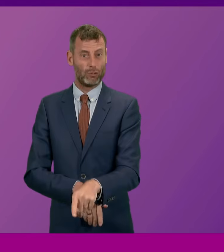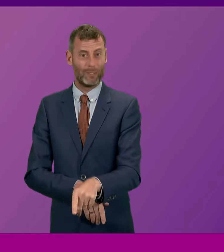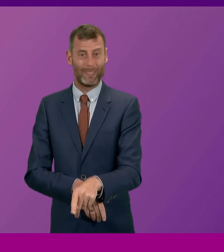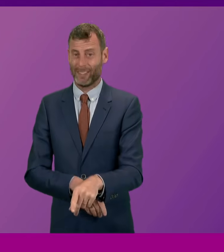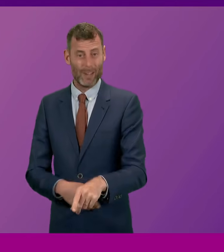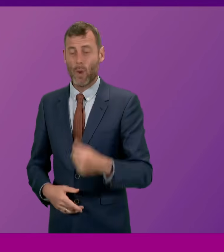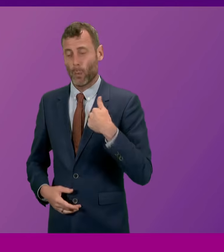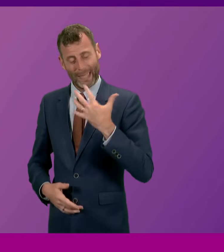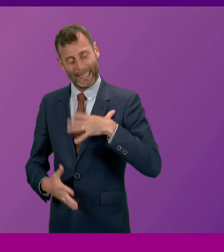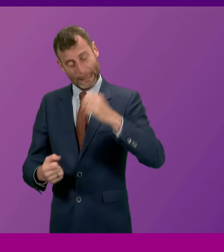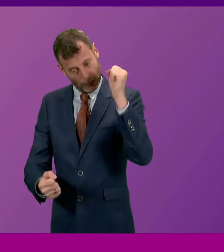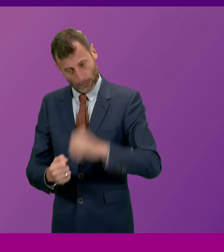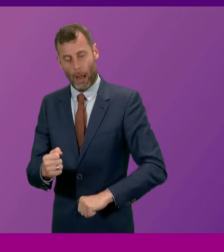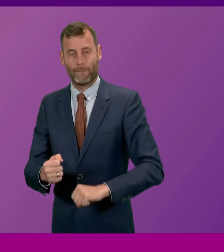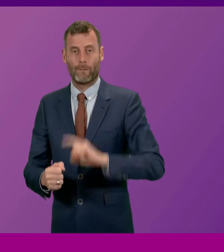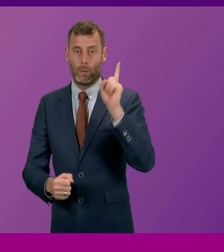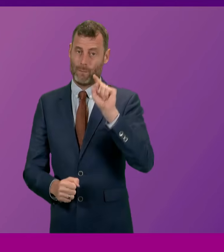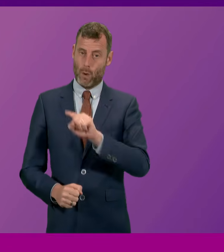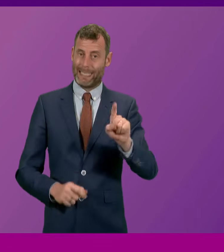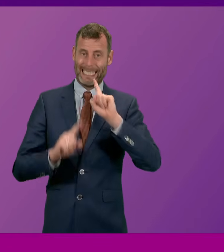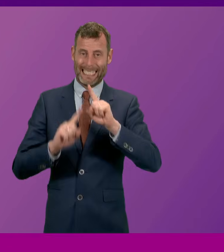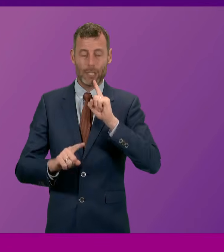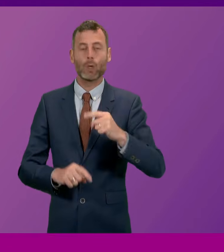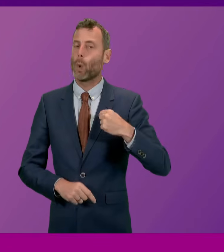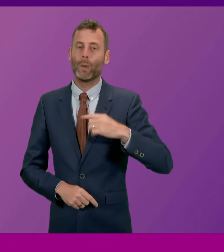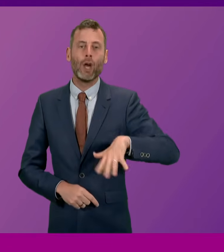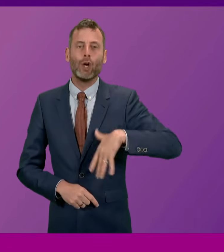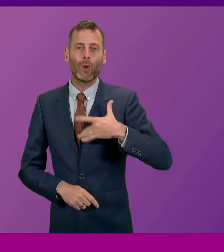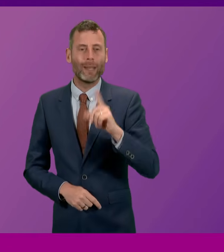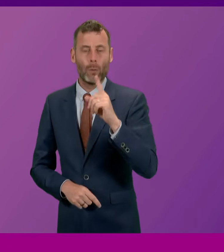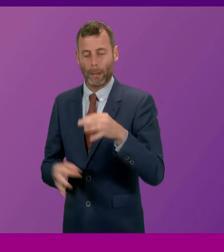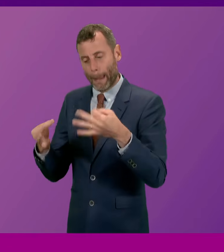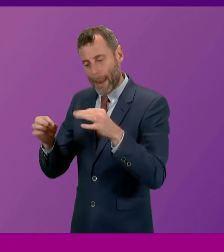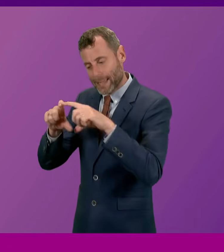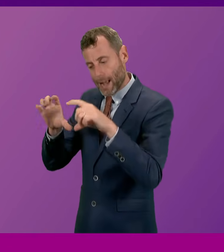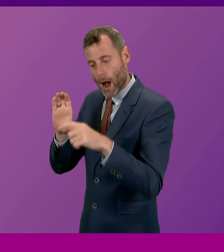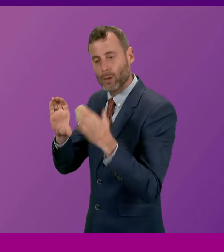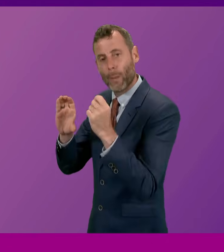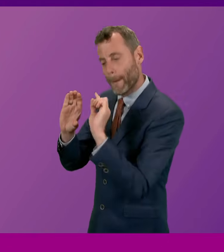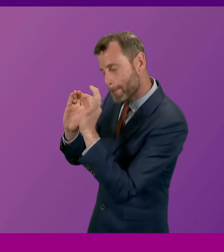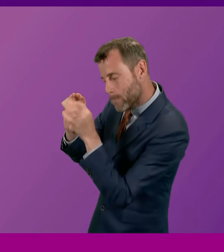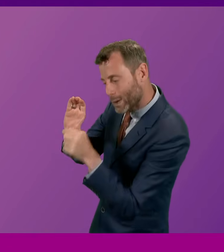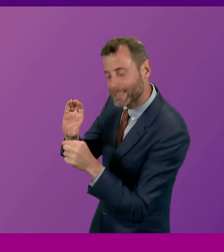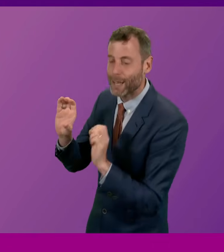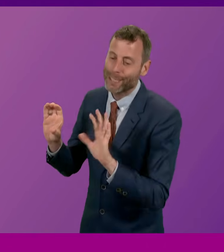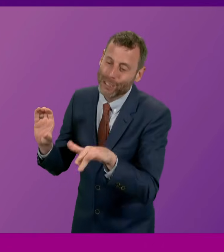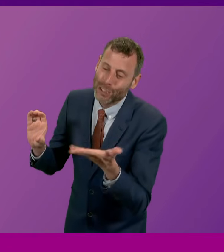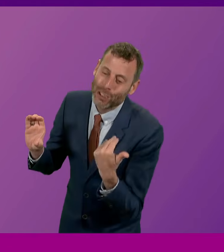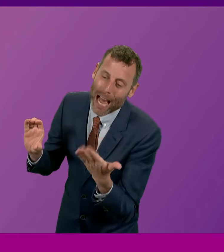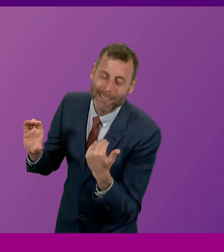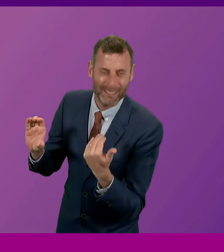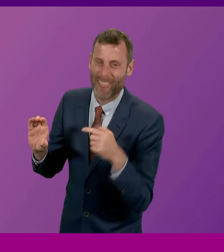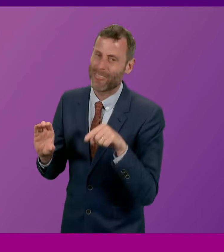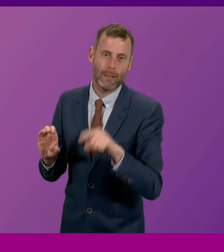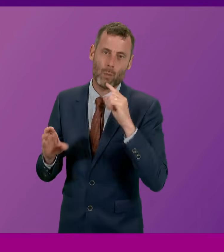need a tougher approach, not laminated cards and inclusive chats. If pupils are violent or